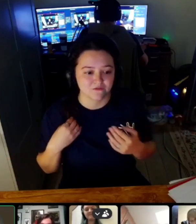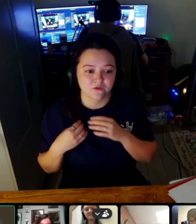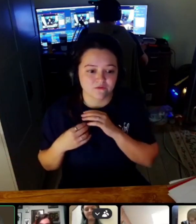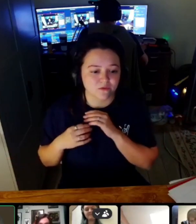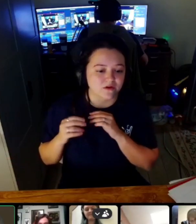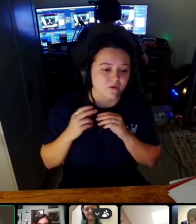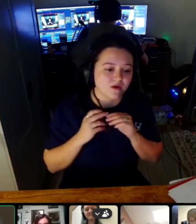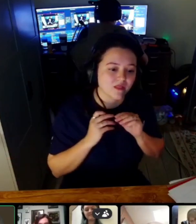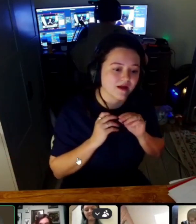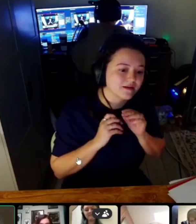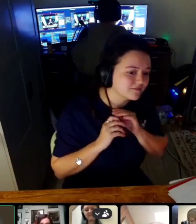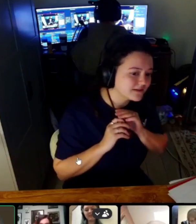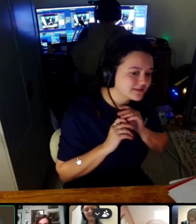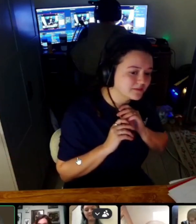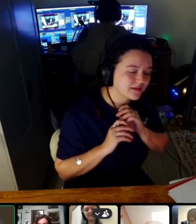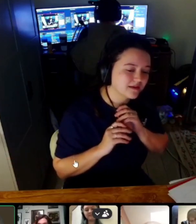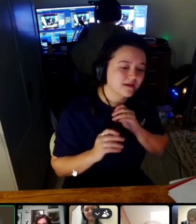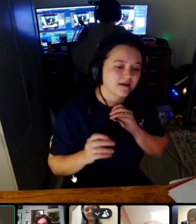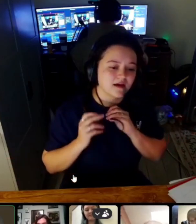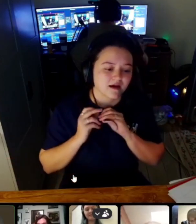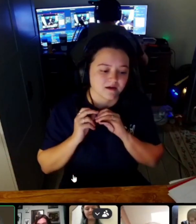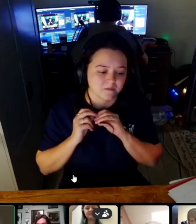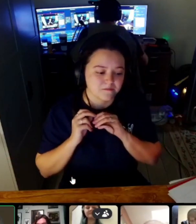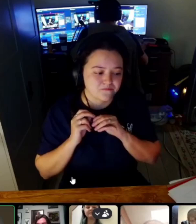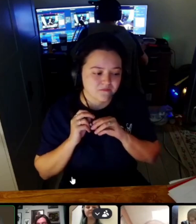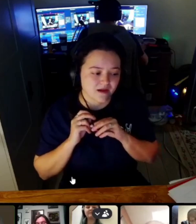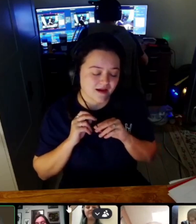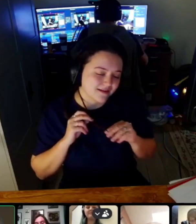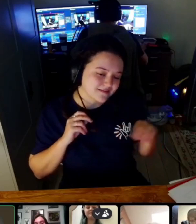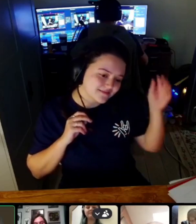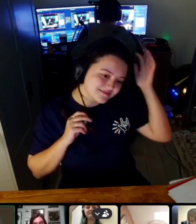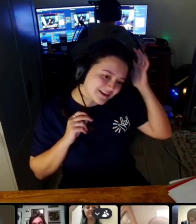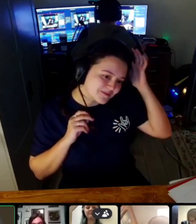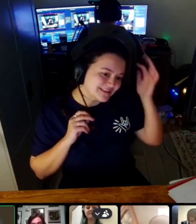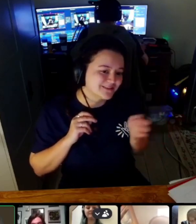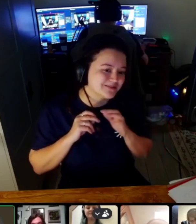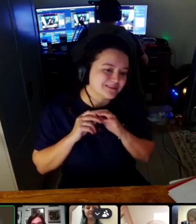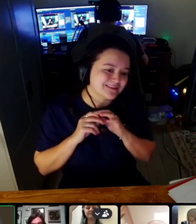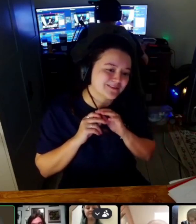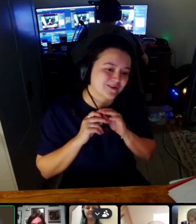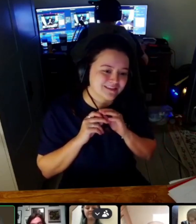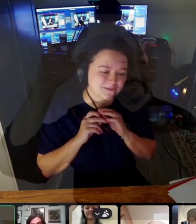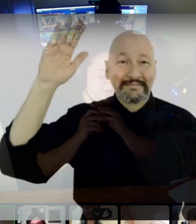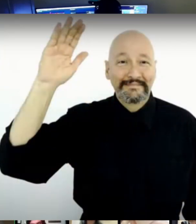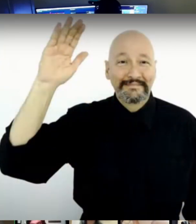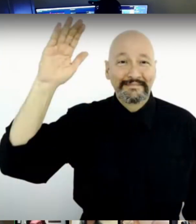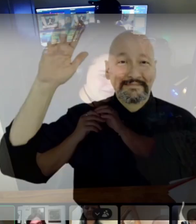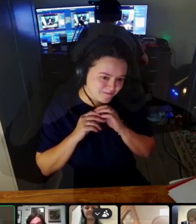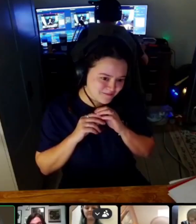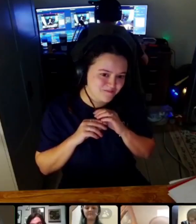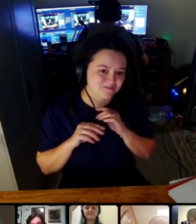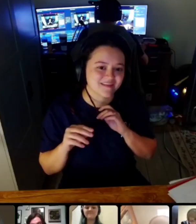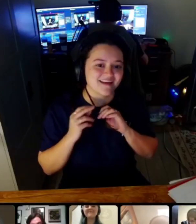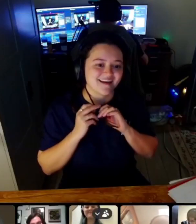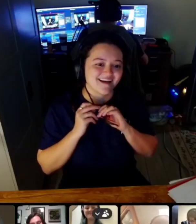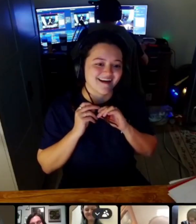you ever want to go online and find something, I tell my students to trust the bald men,